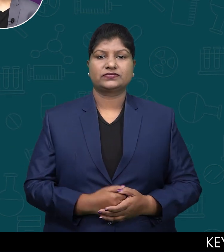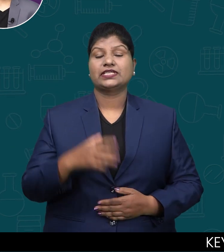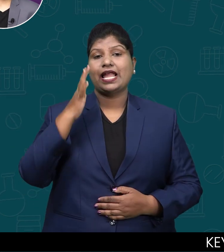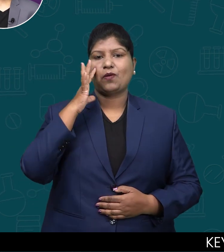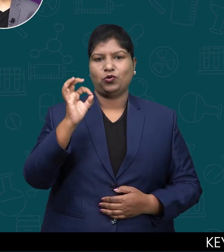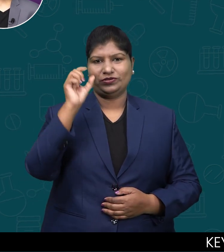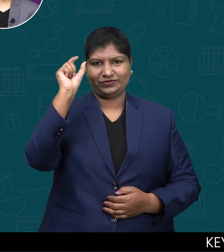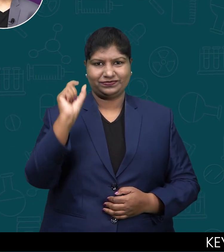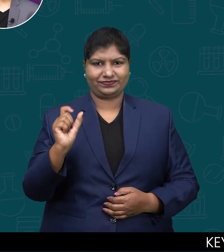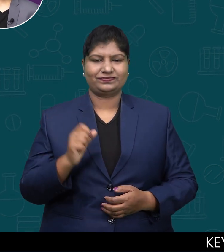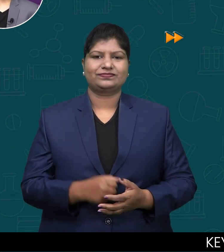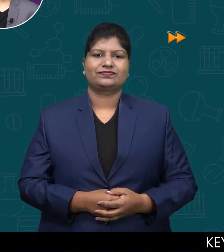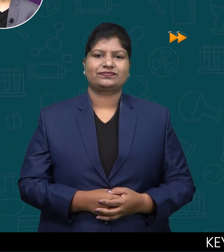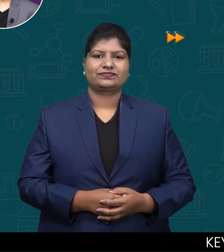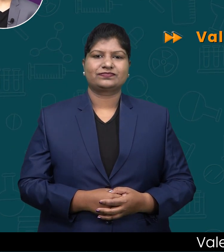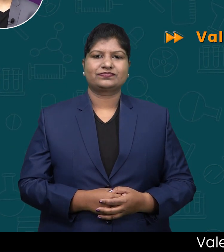Keywords: